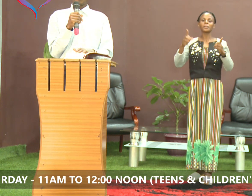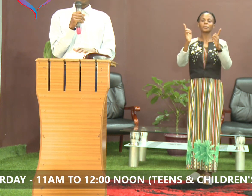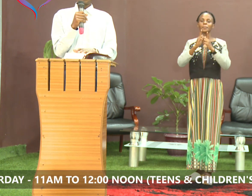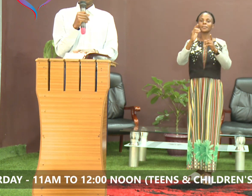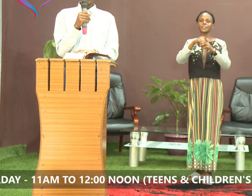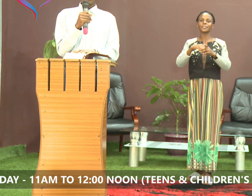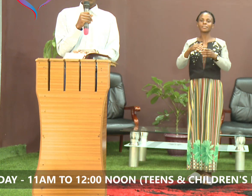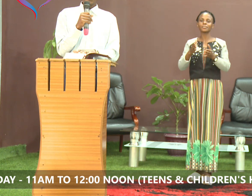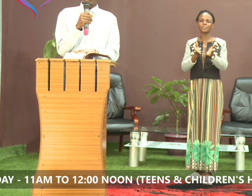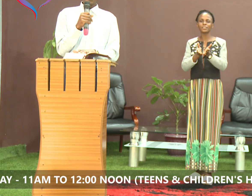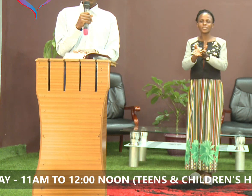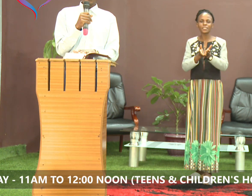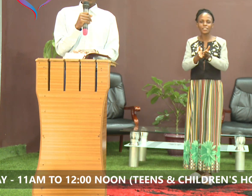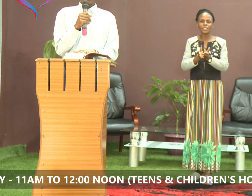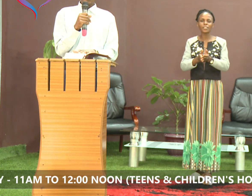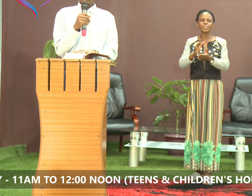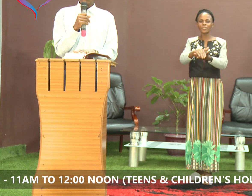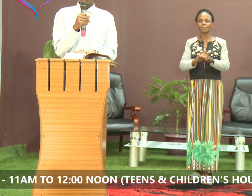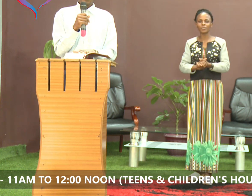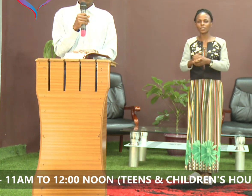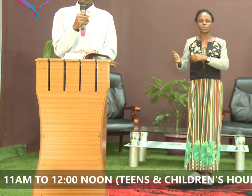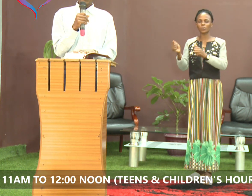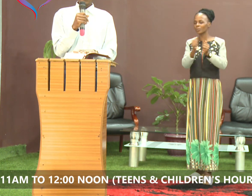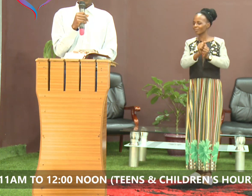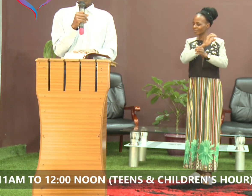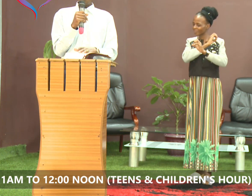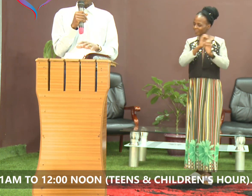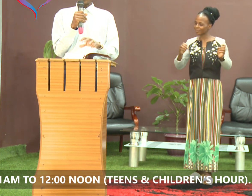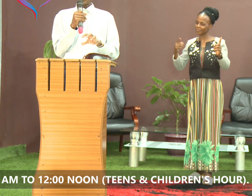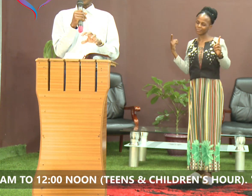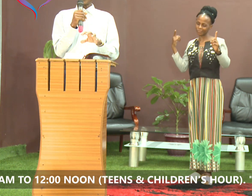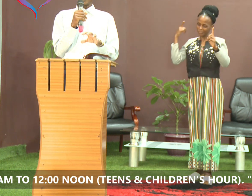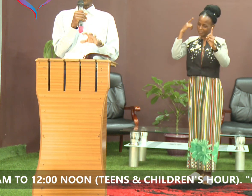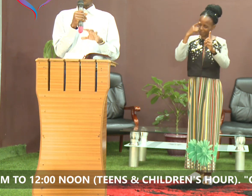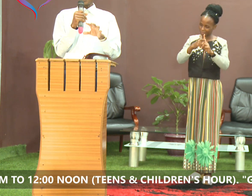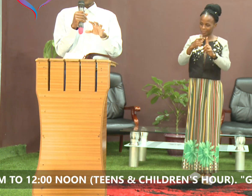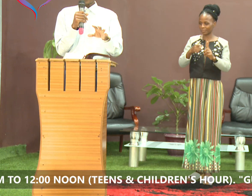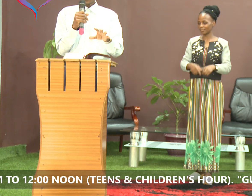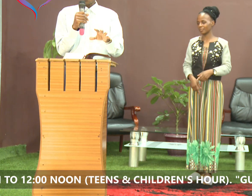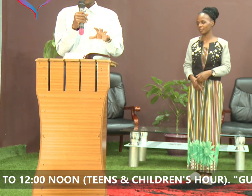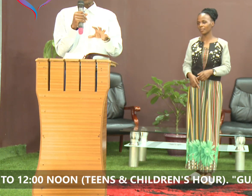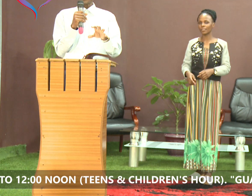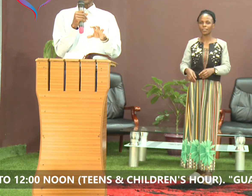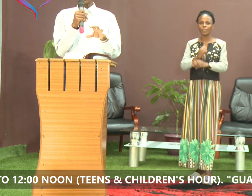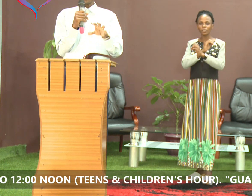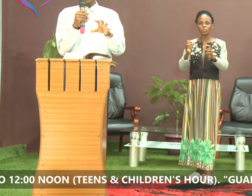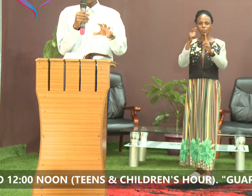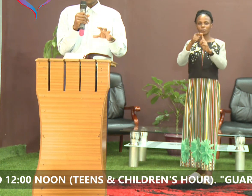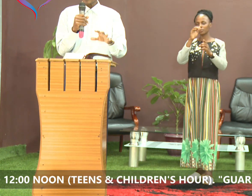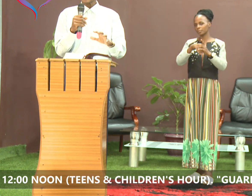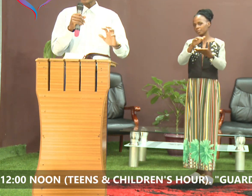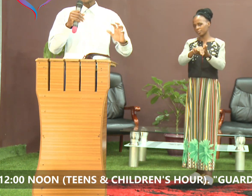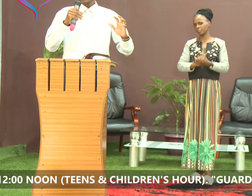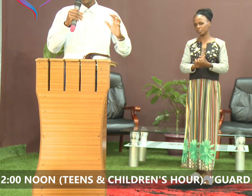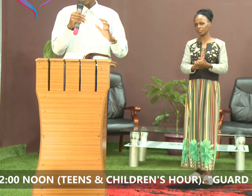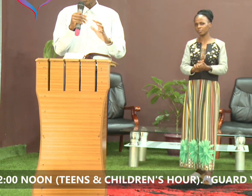ne Sunday janga nyume mu katete inomuwasa without objectives. Because we entered into marriages without particular objectives,